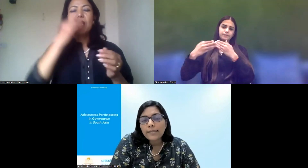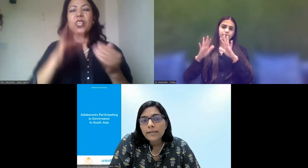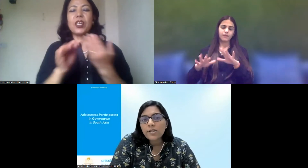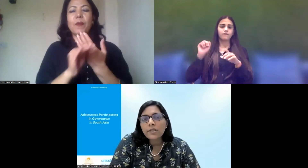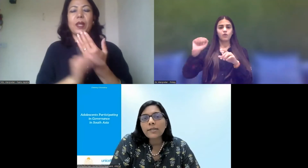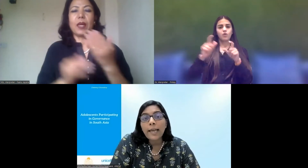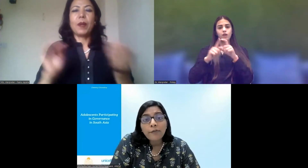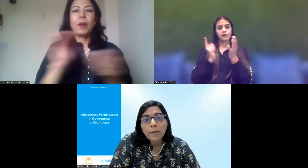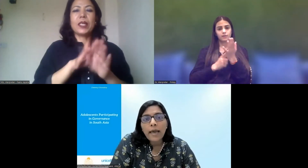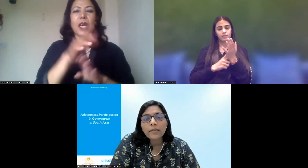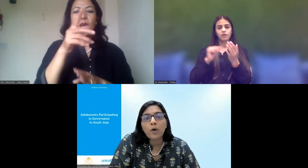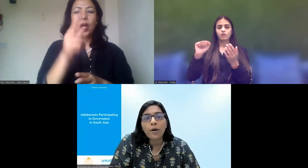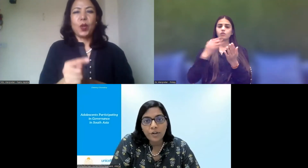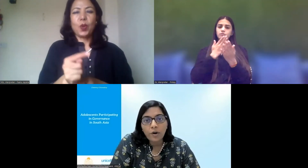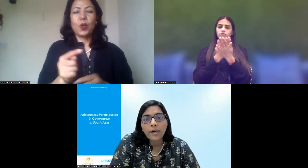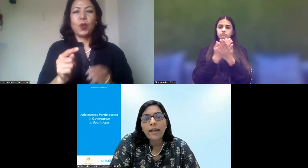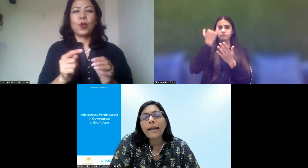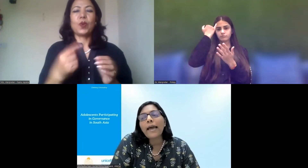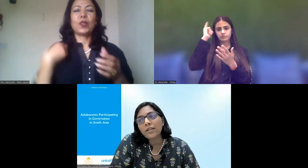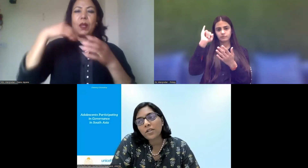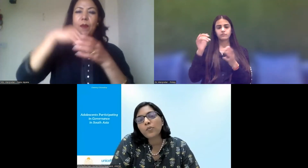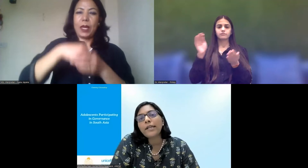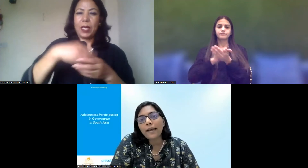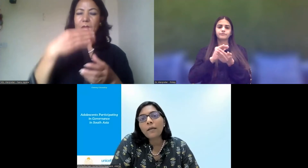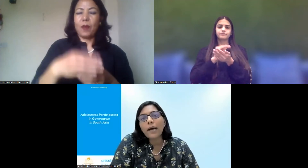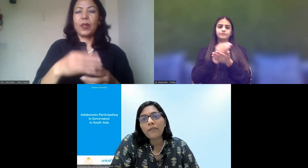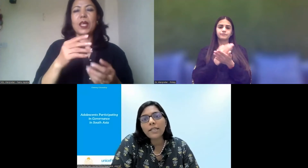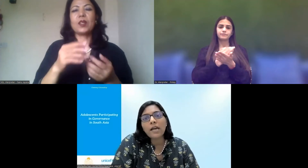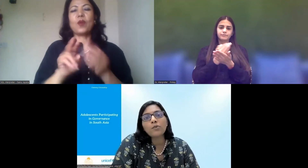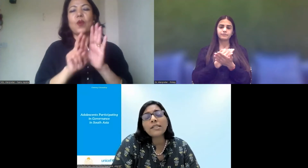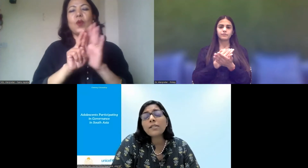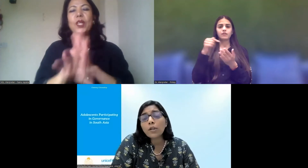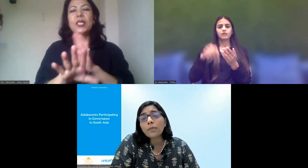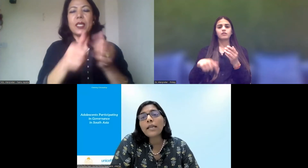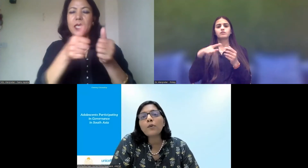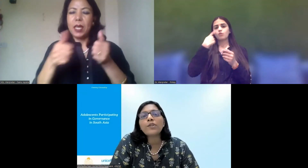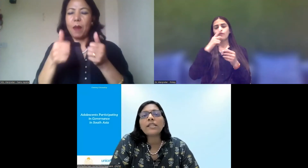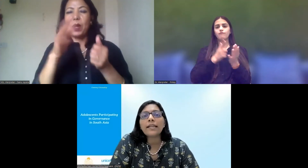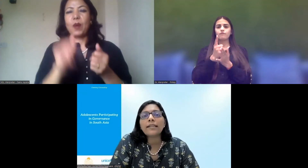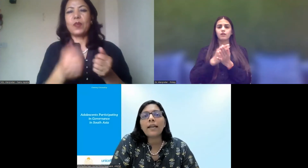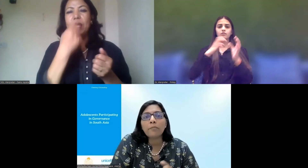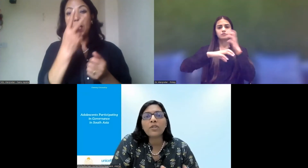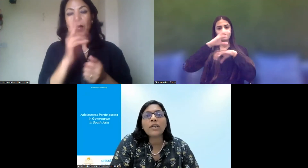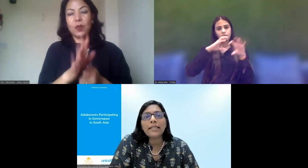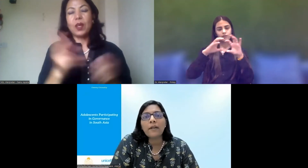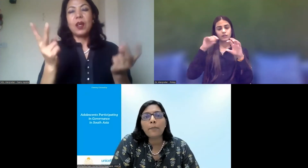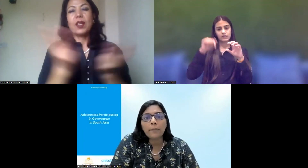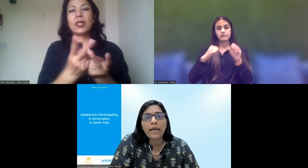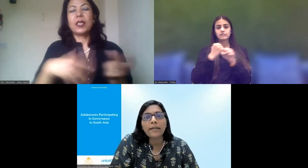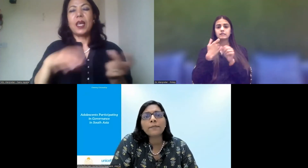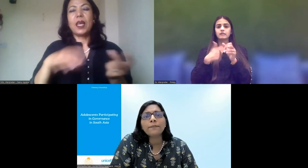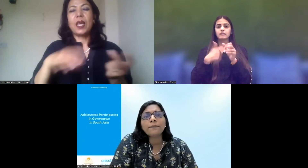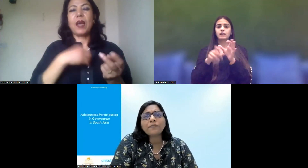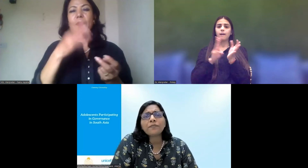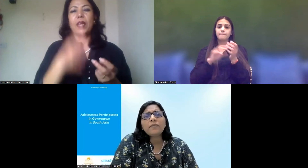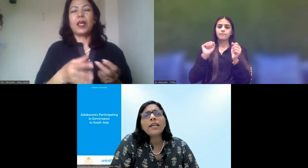their suggestions, their feedbacks got recorded, and actions were taken by village councils. Notably, we would see that in the Gram Panchayat development